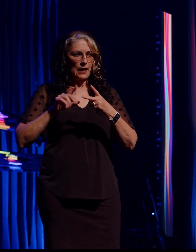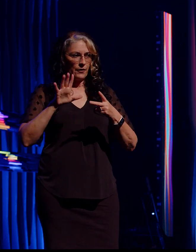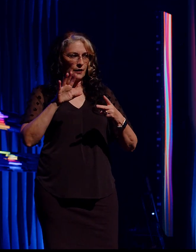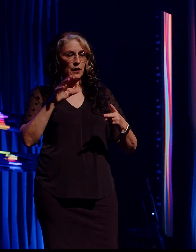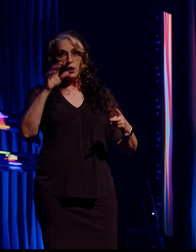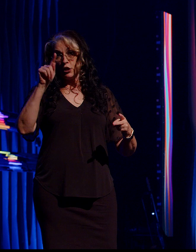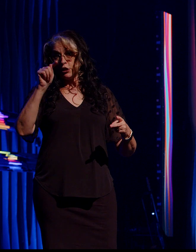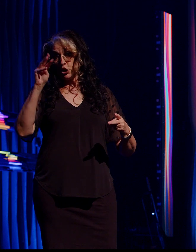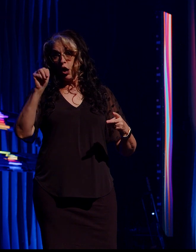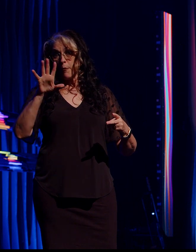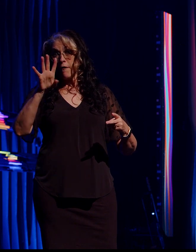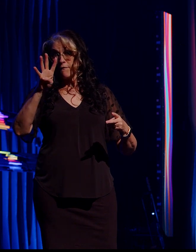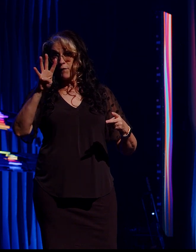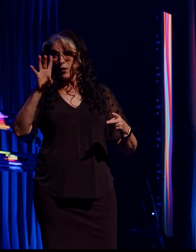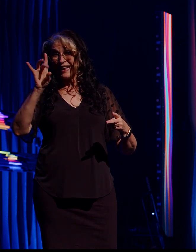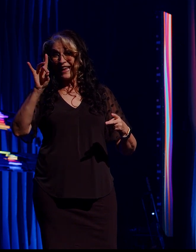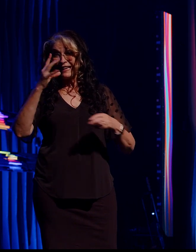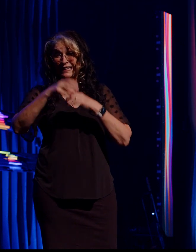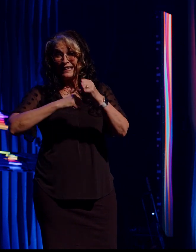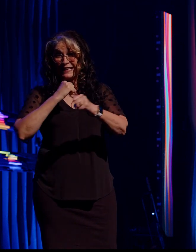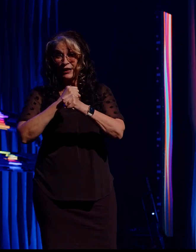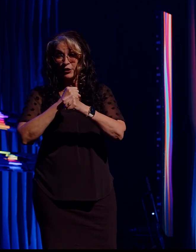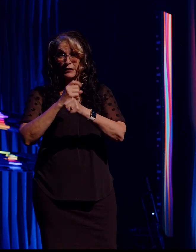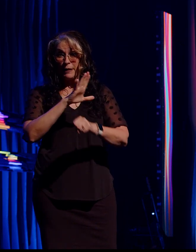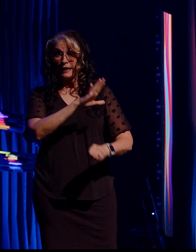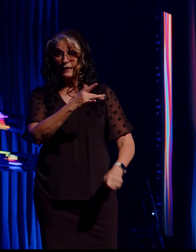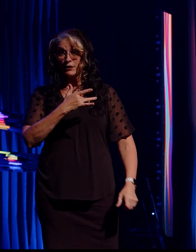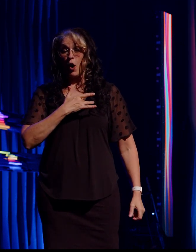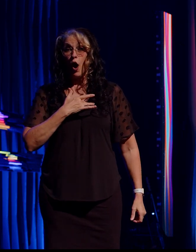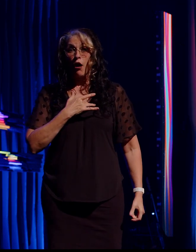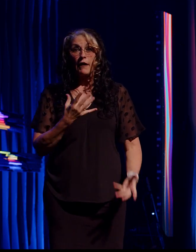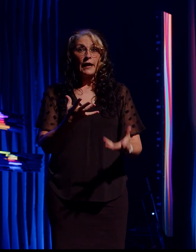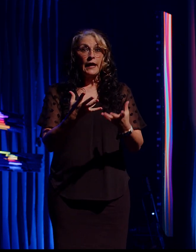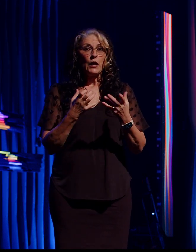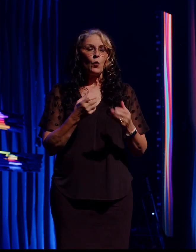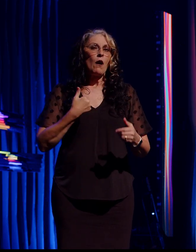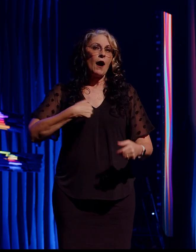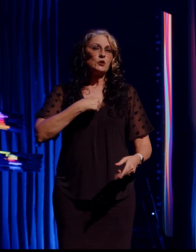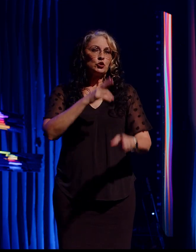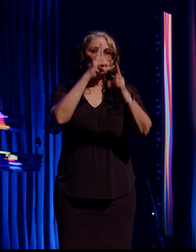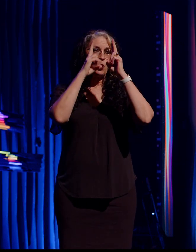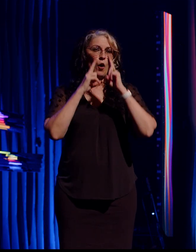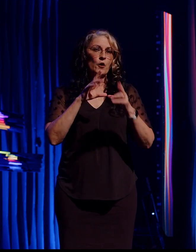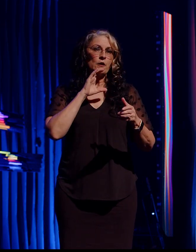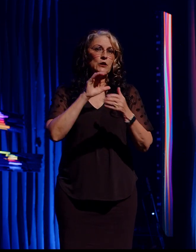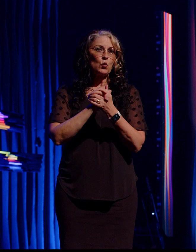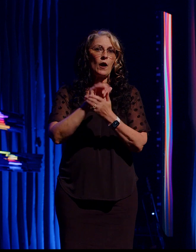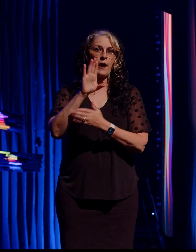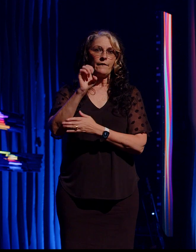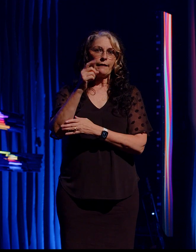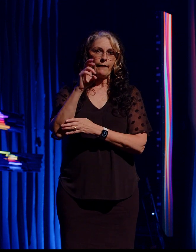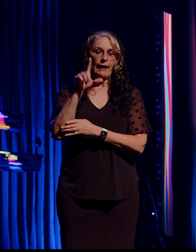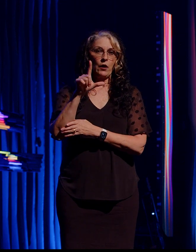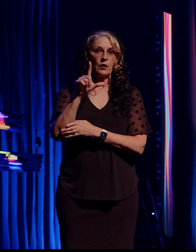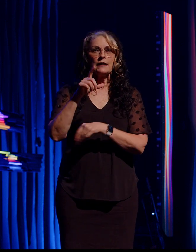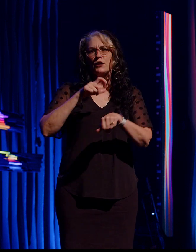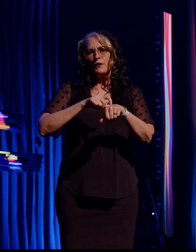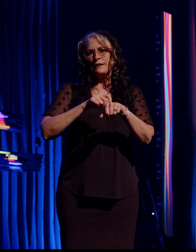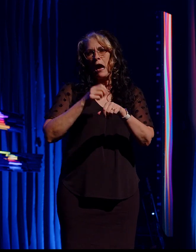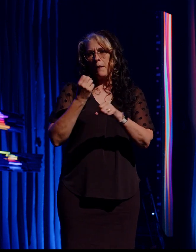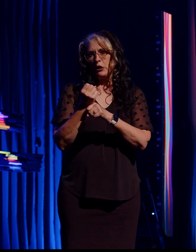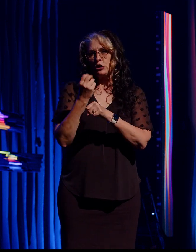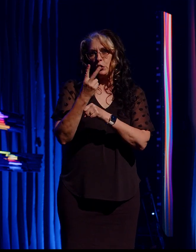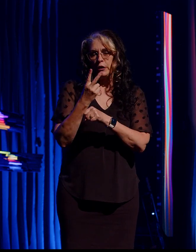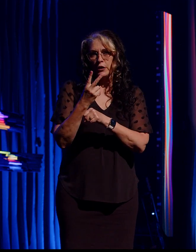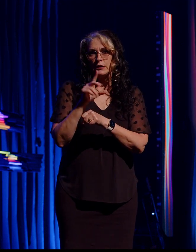48th year. But knowing Tom's heart, I know that he would want us just to honor Carol. Because the time will come we're going to honor him in 2 years.